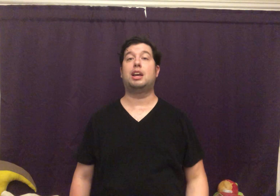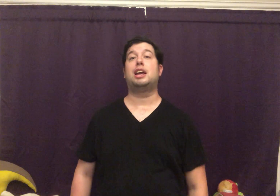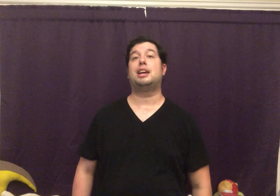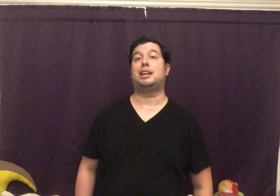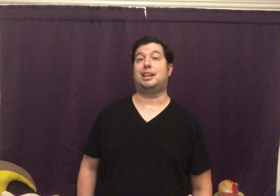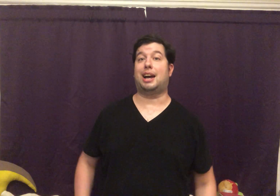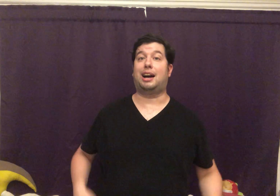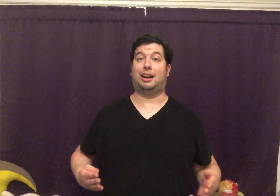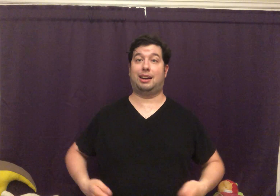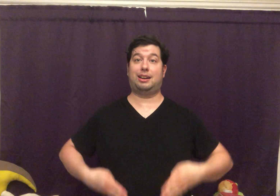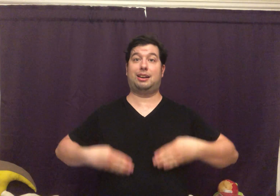Young.